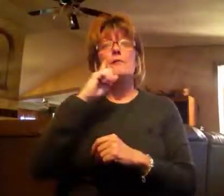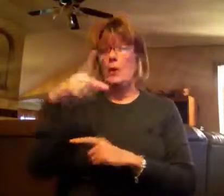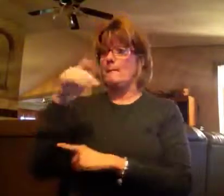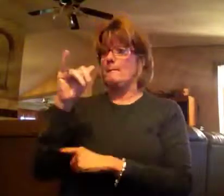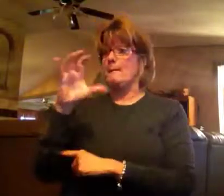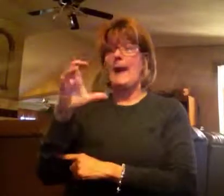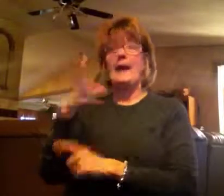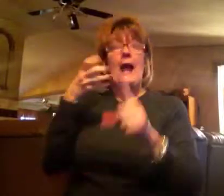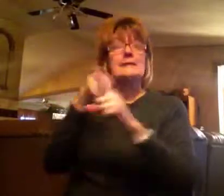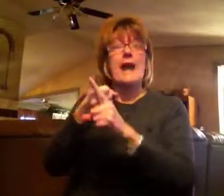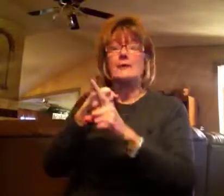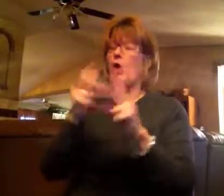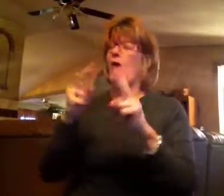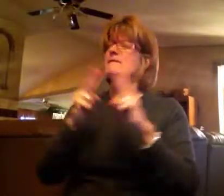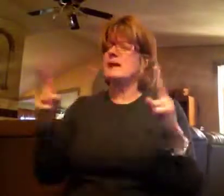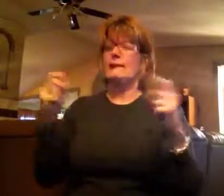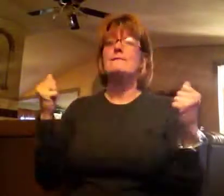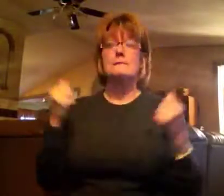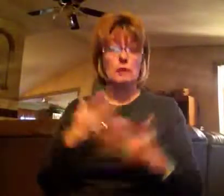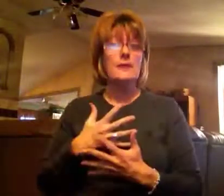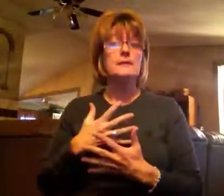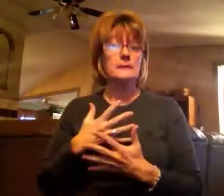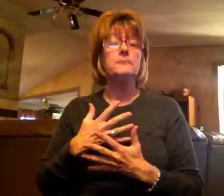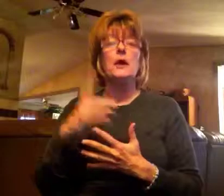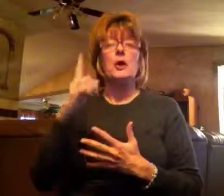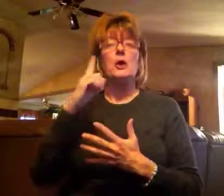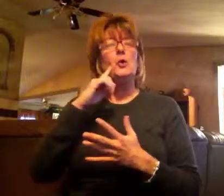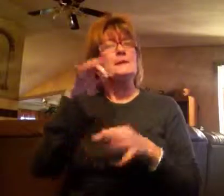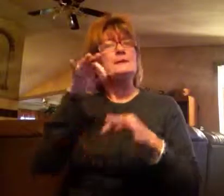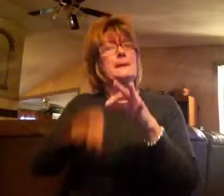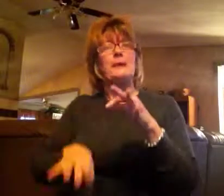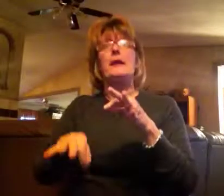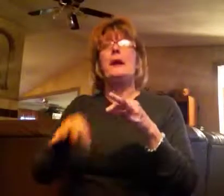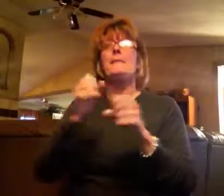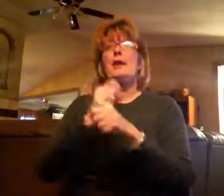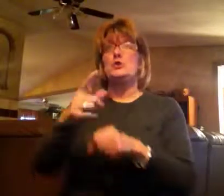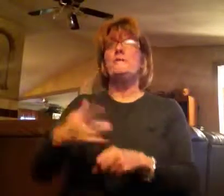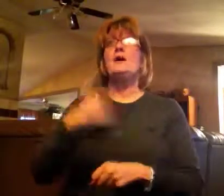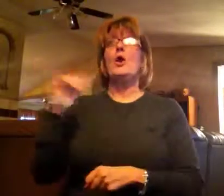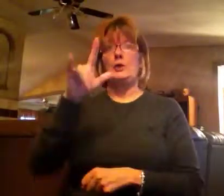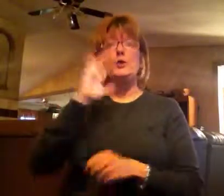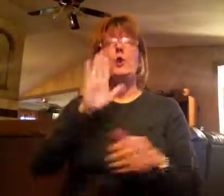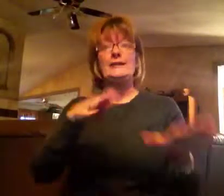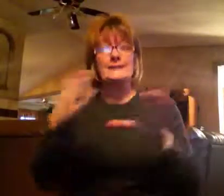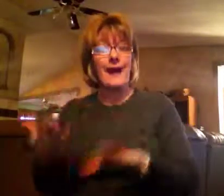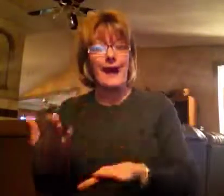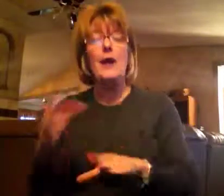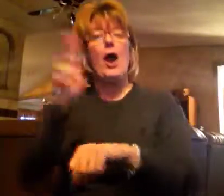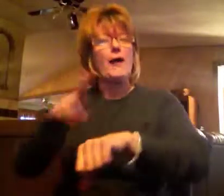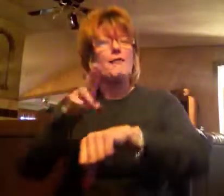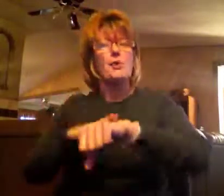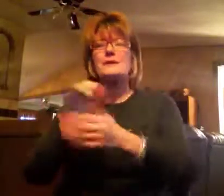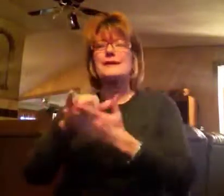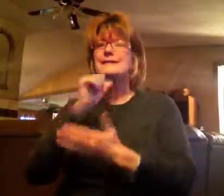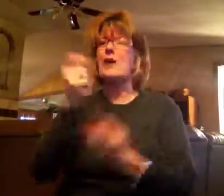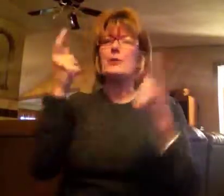are extremely frightening. And to put it simply, it can feel like you're going to die. Of course, that's not what's really happening to your body,